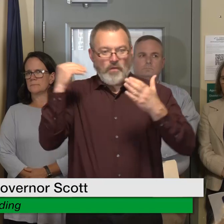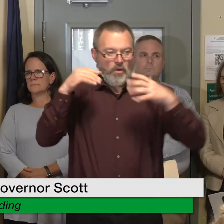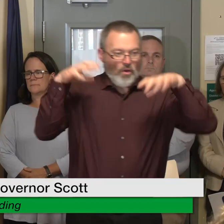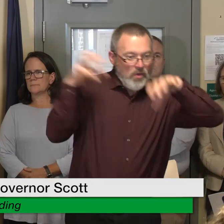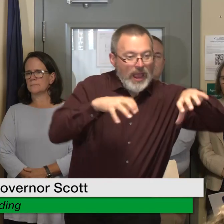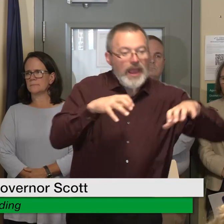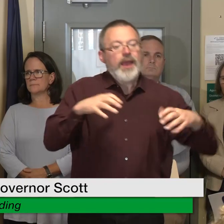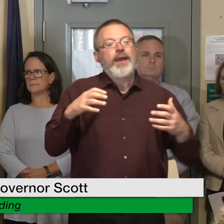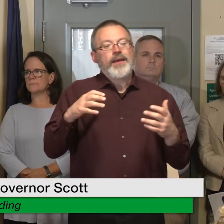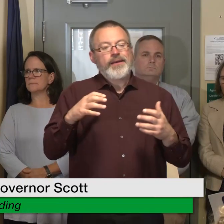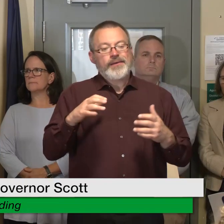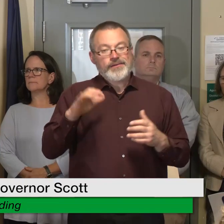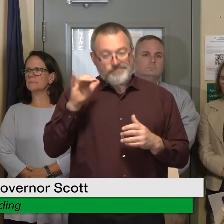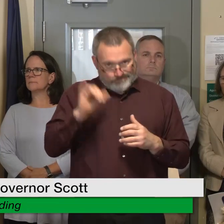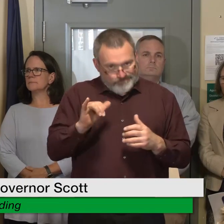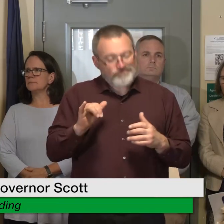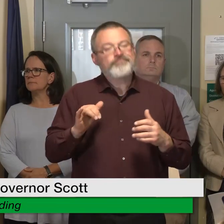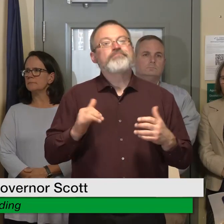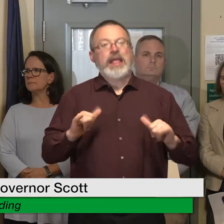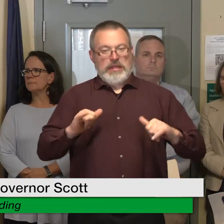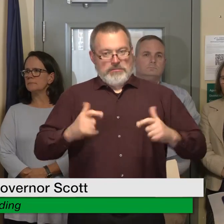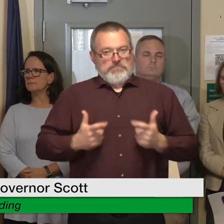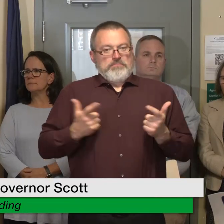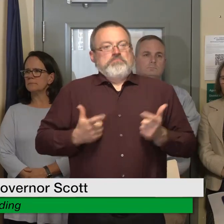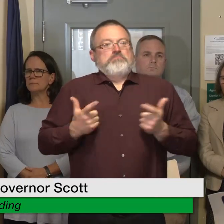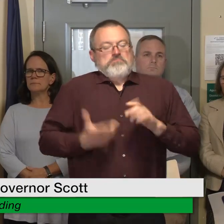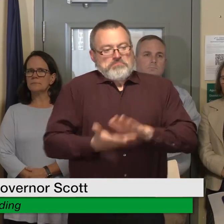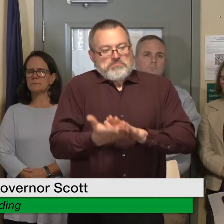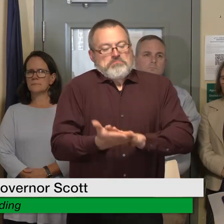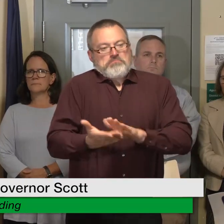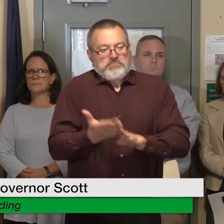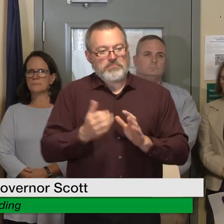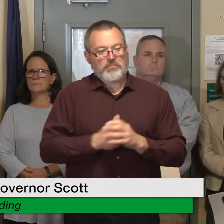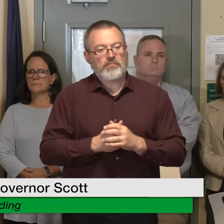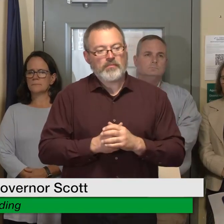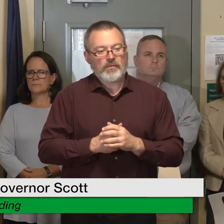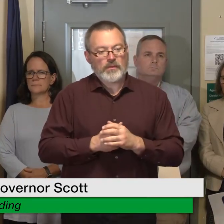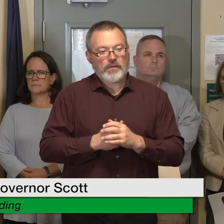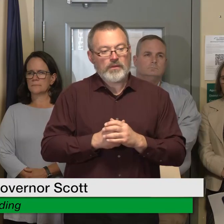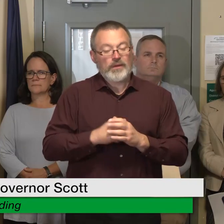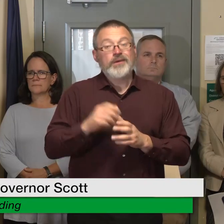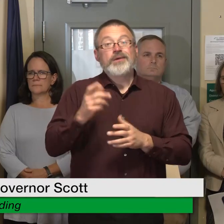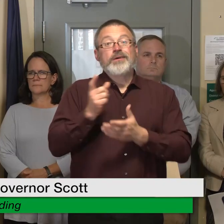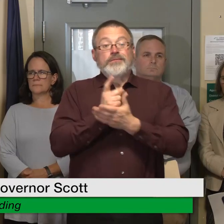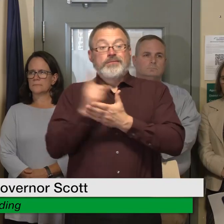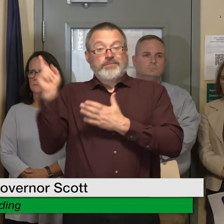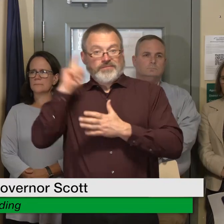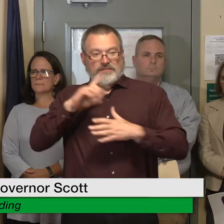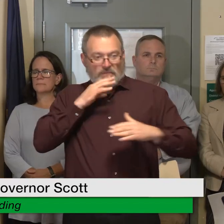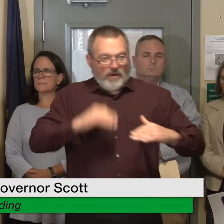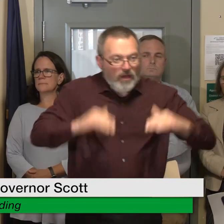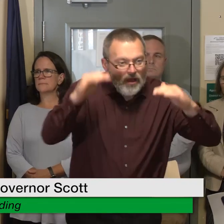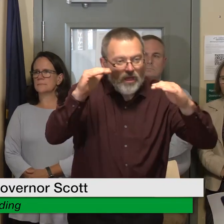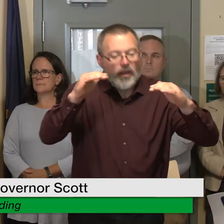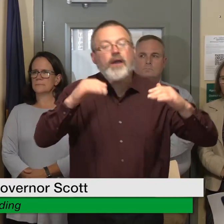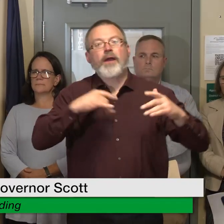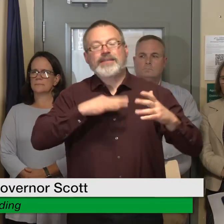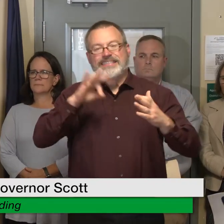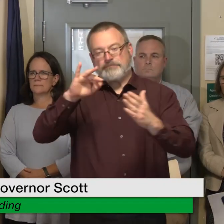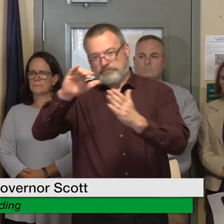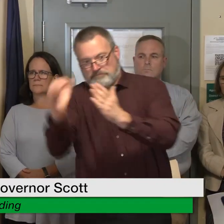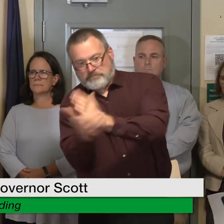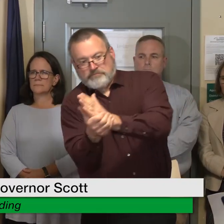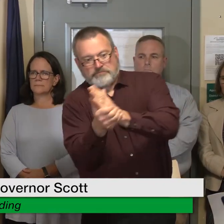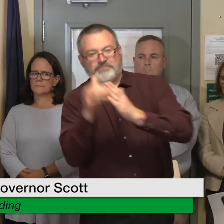this storm. So when the flood hit last week, I amended that state of emergency to make clear